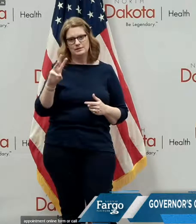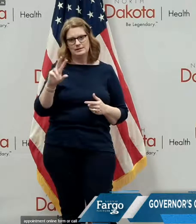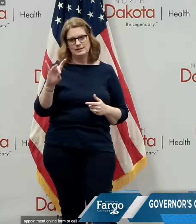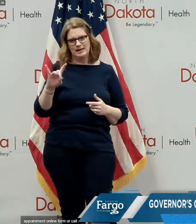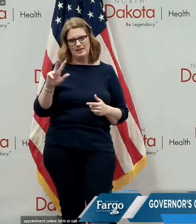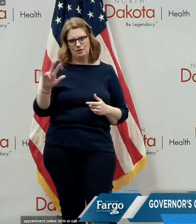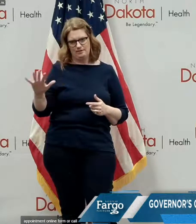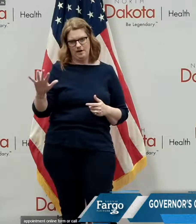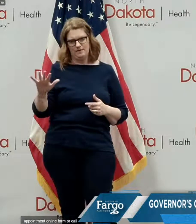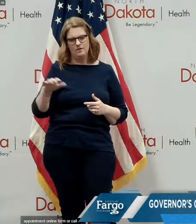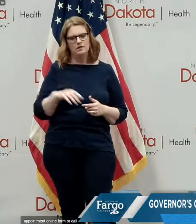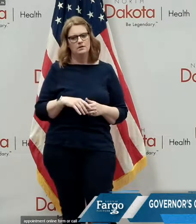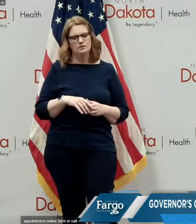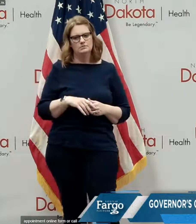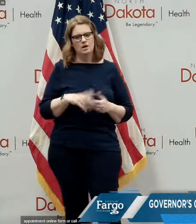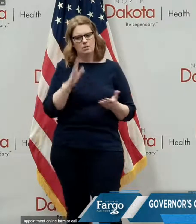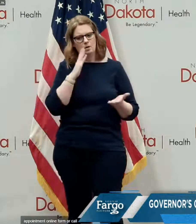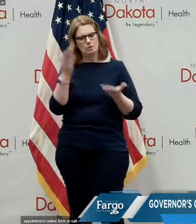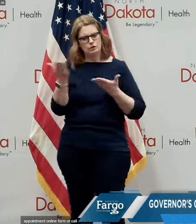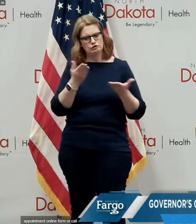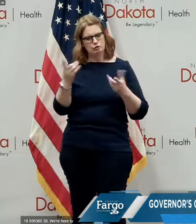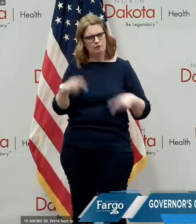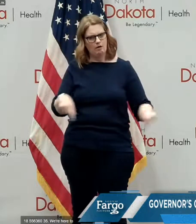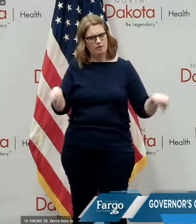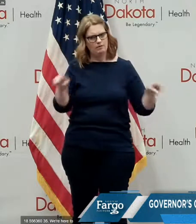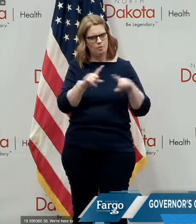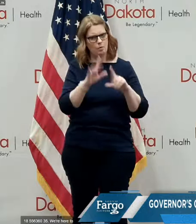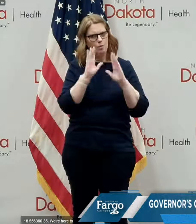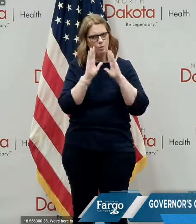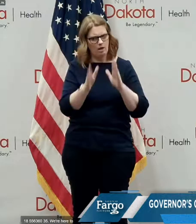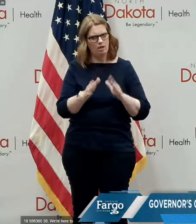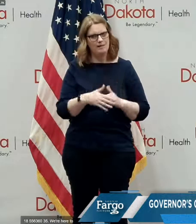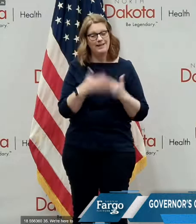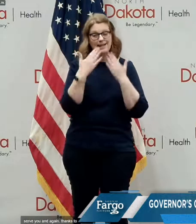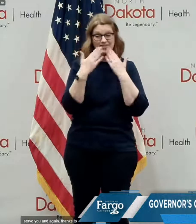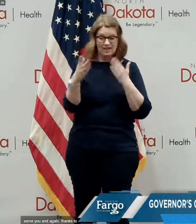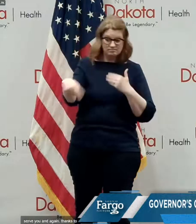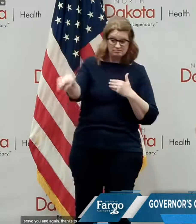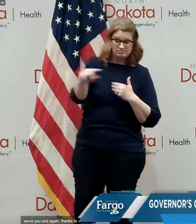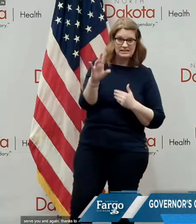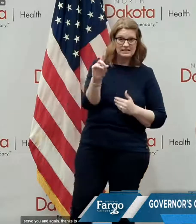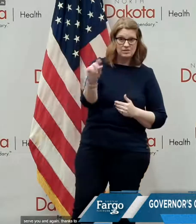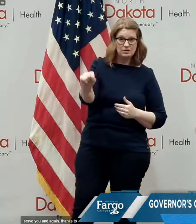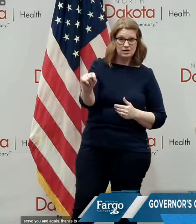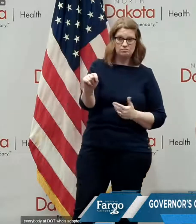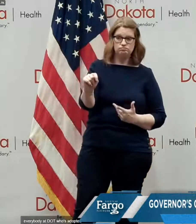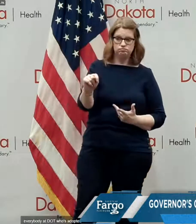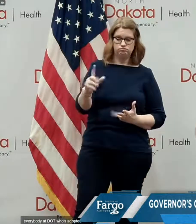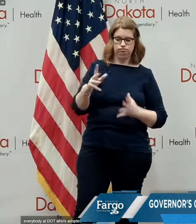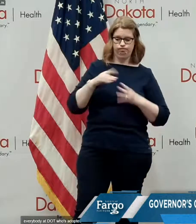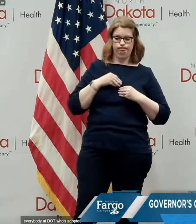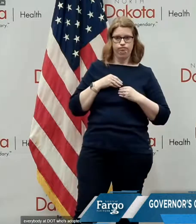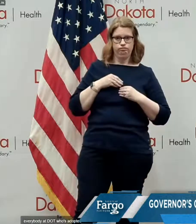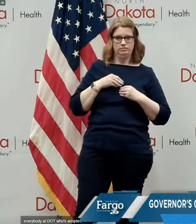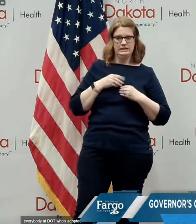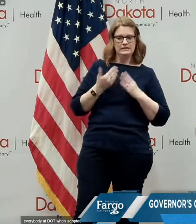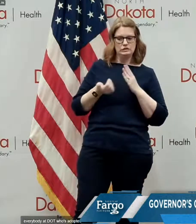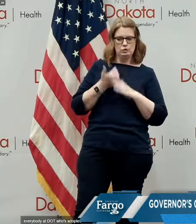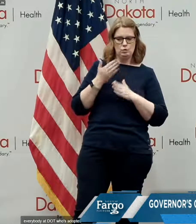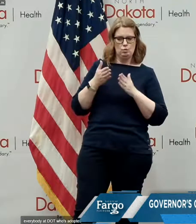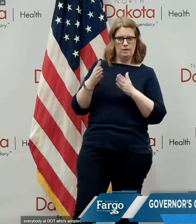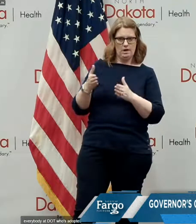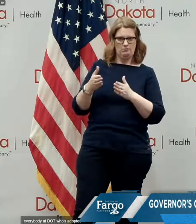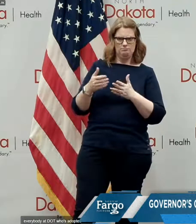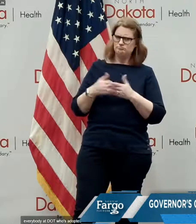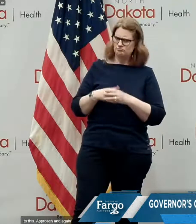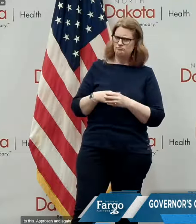1-855-633-6835. We're here to serve you. And again, thanks to everybody at DOT who's adopted to this new approach, and again,